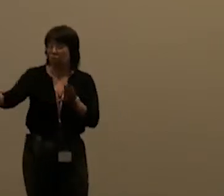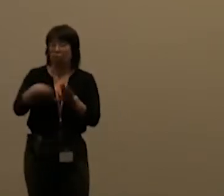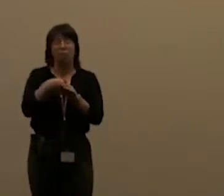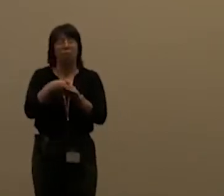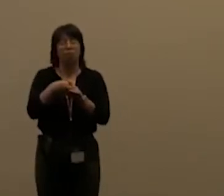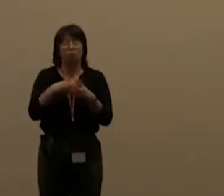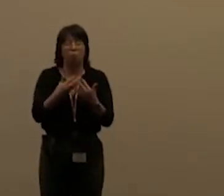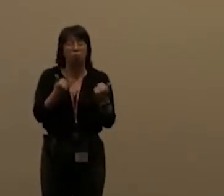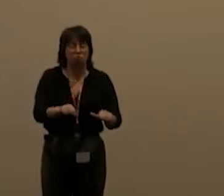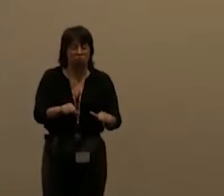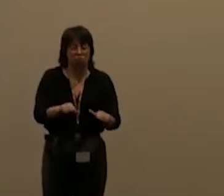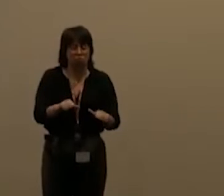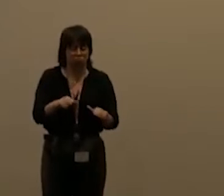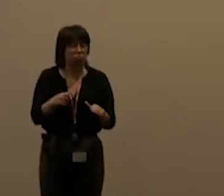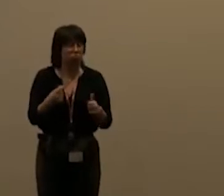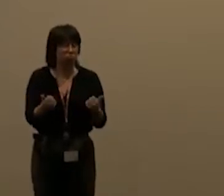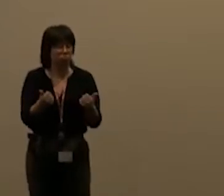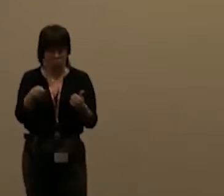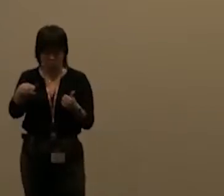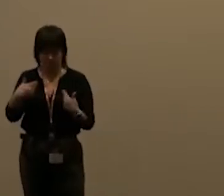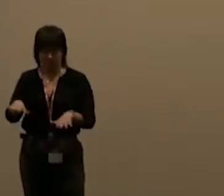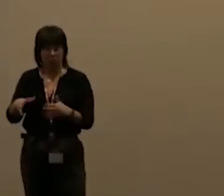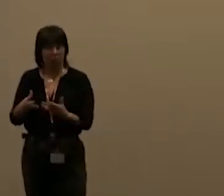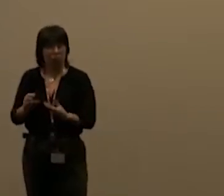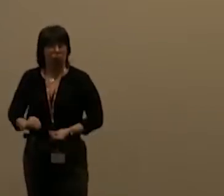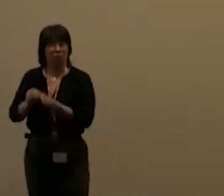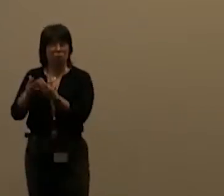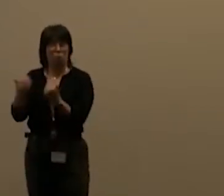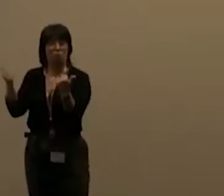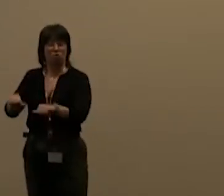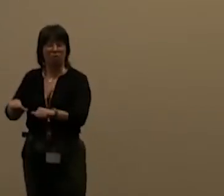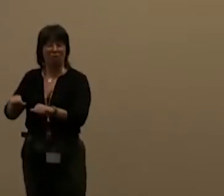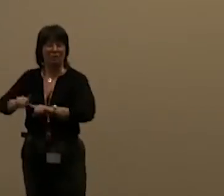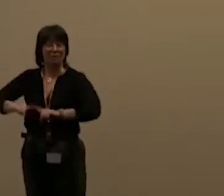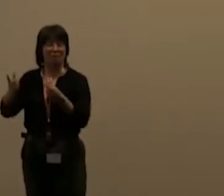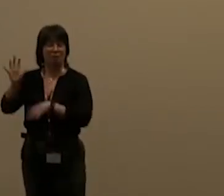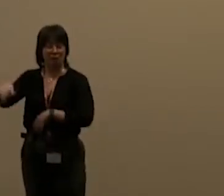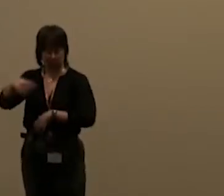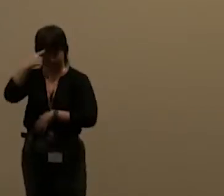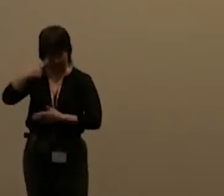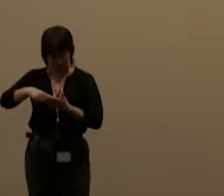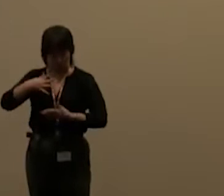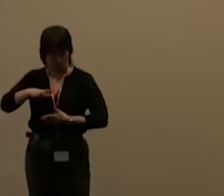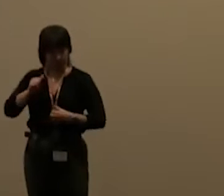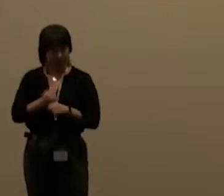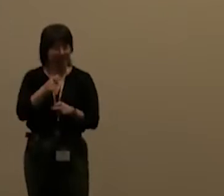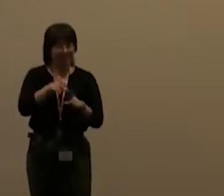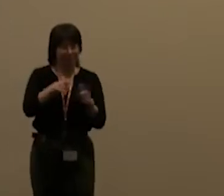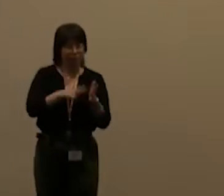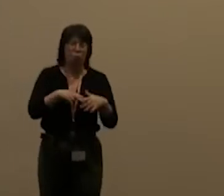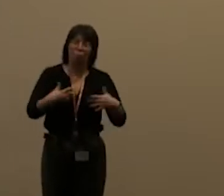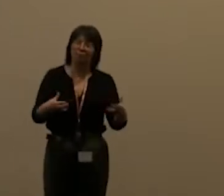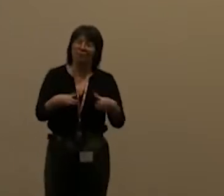thing. So if you have maybe a solution that you've built in make.powerapps.com and you decide that you want to make it a Dataverse for Teams